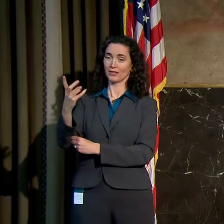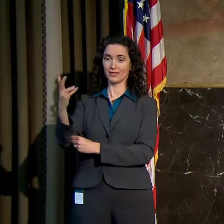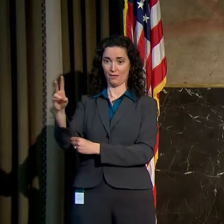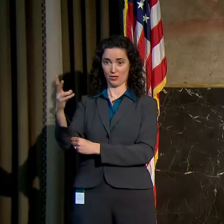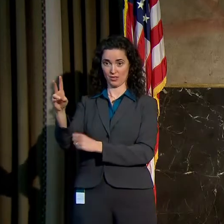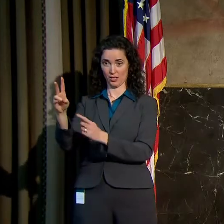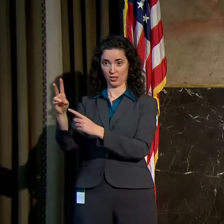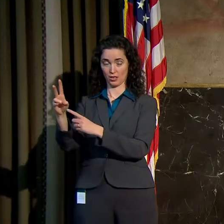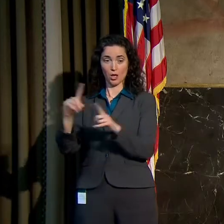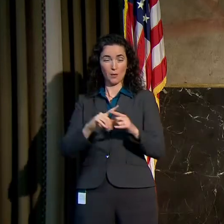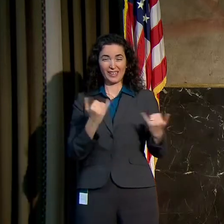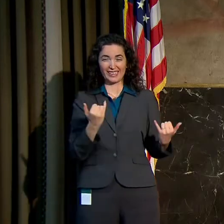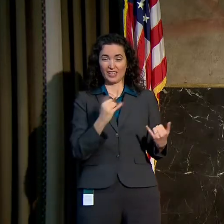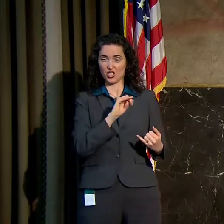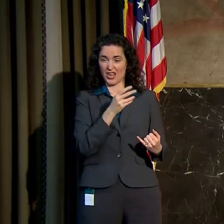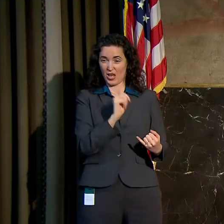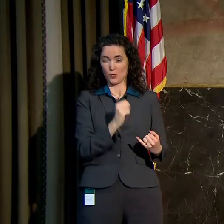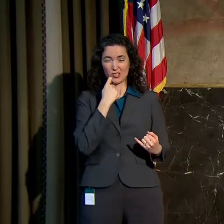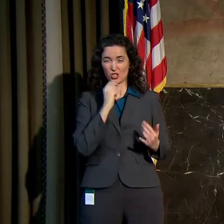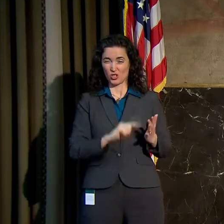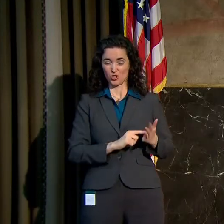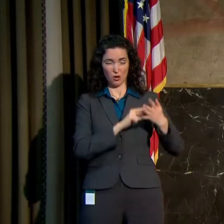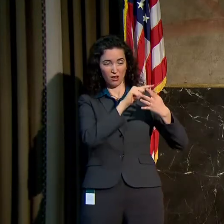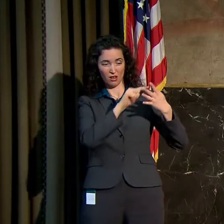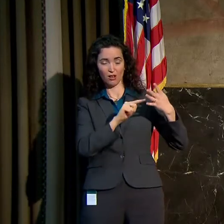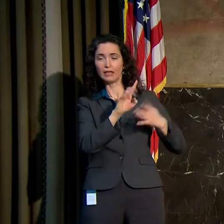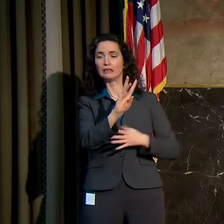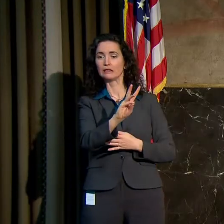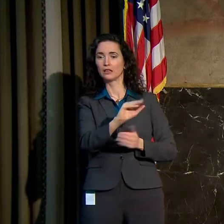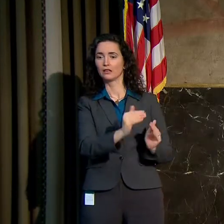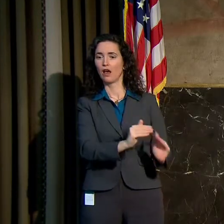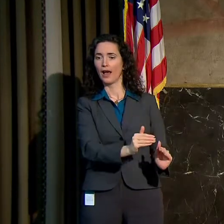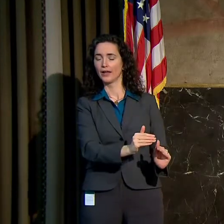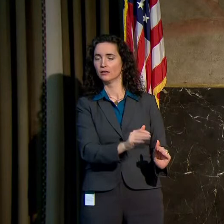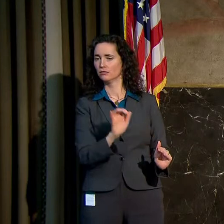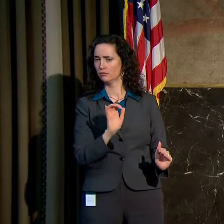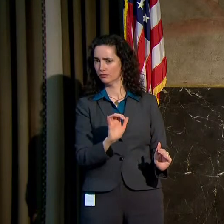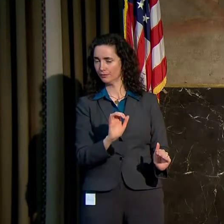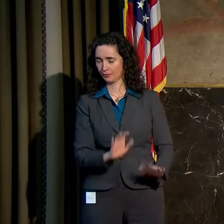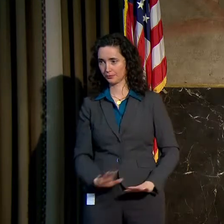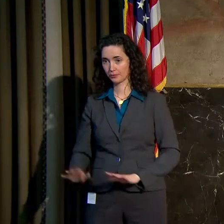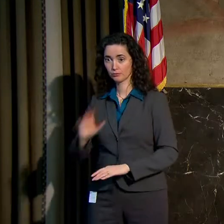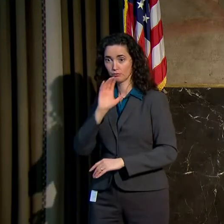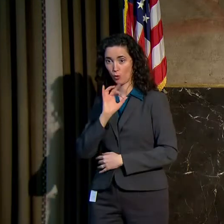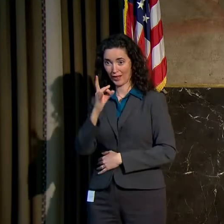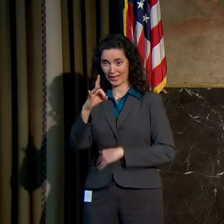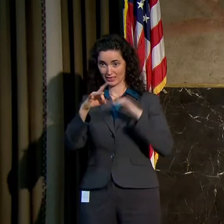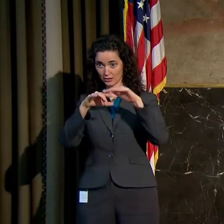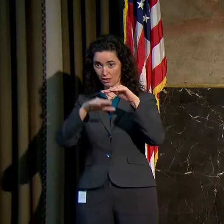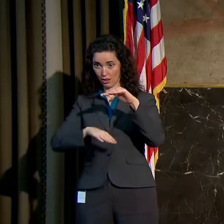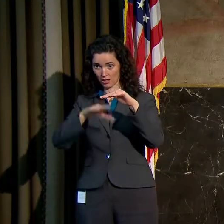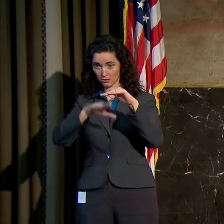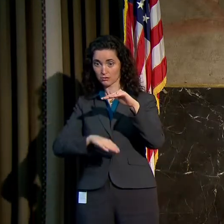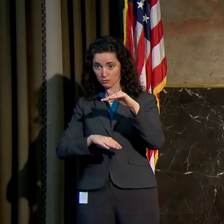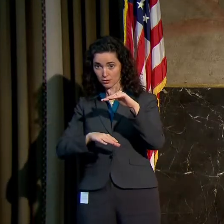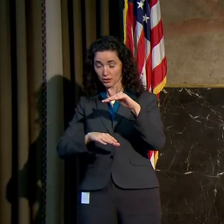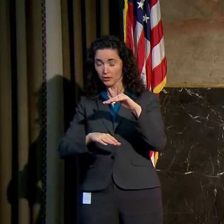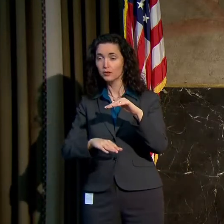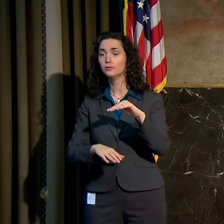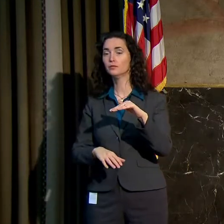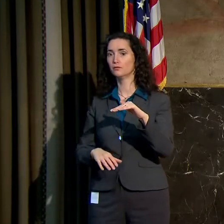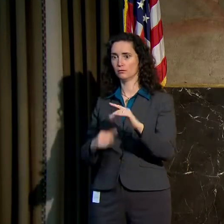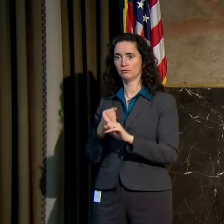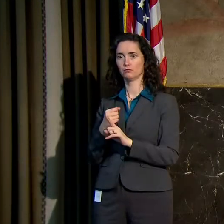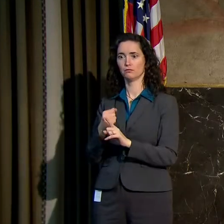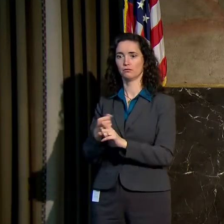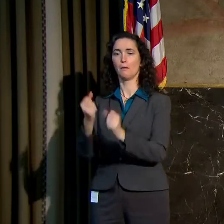6 thus far in January. Cases in children less than 18 are rapidly increasing and account for the greatest percentage of